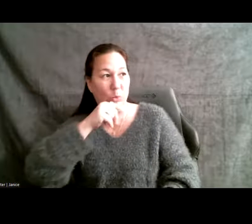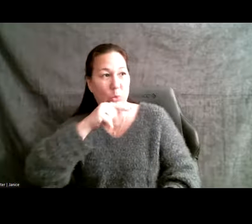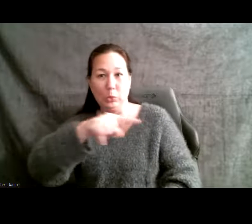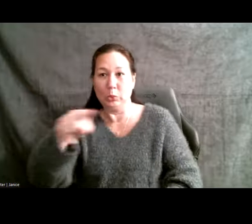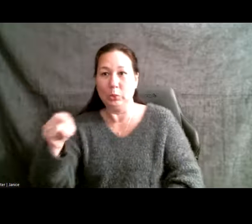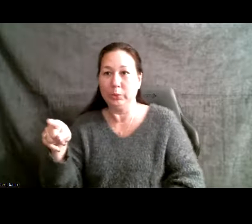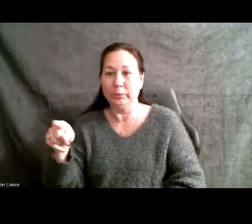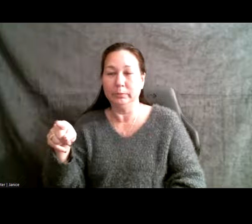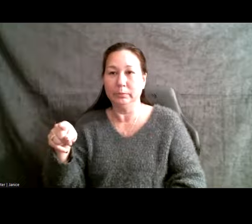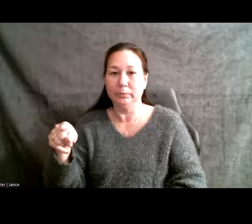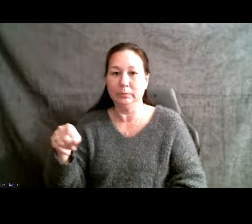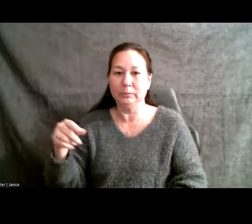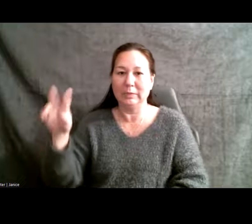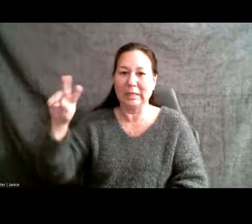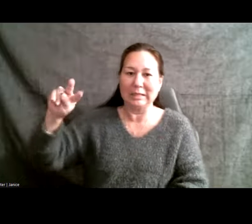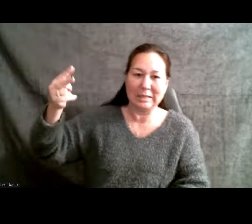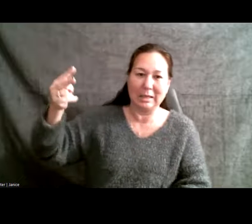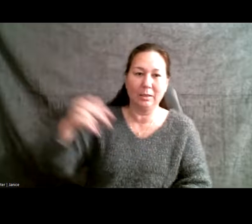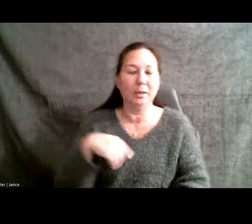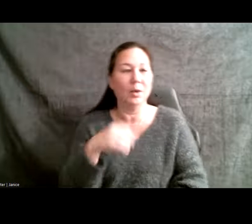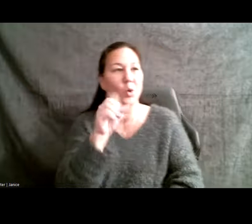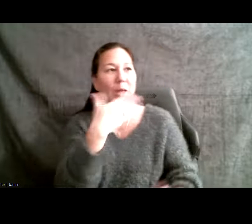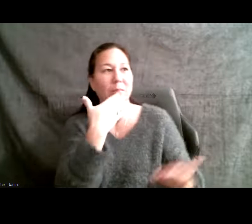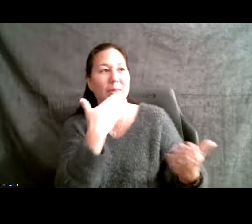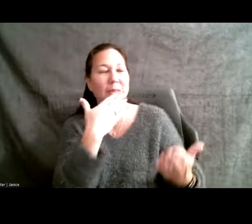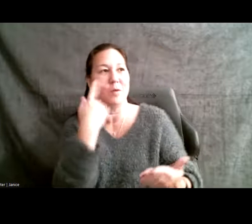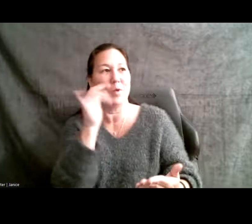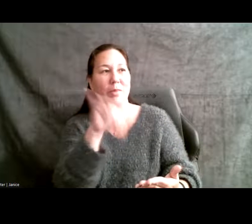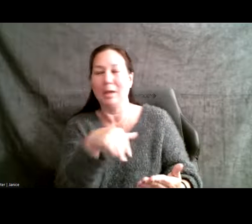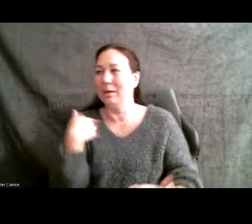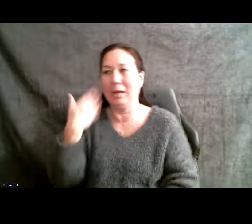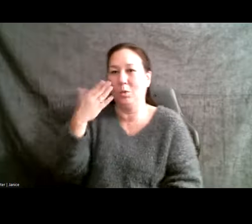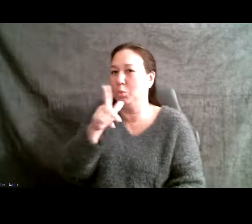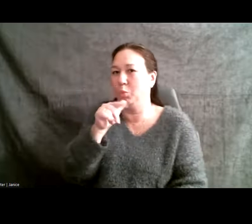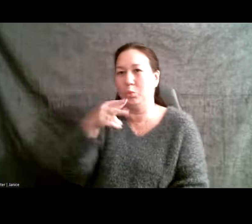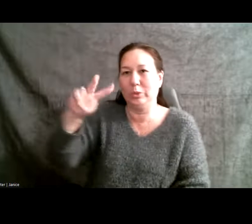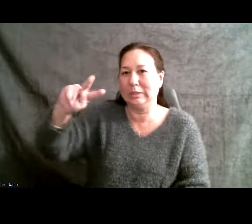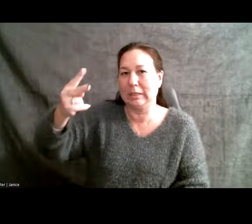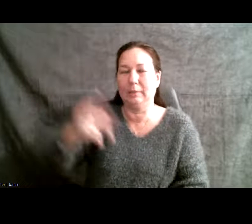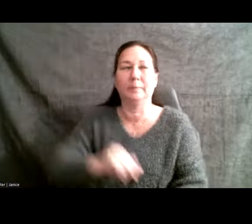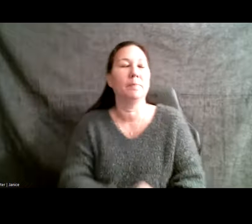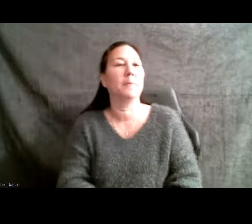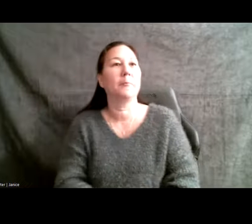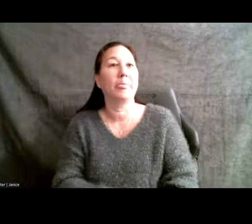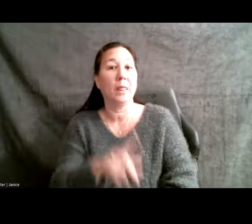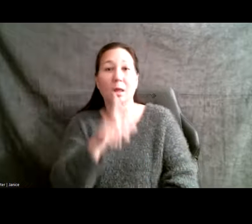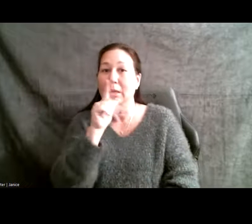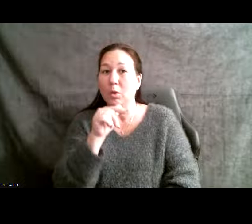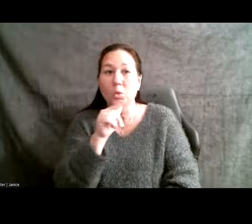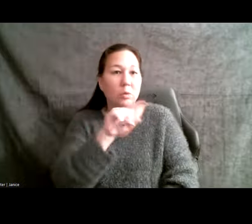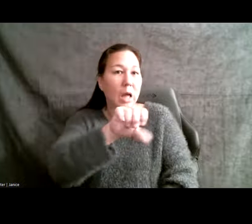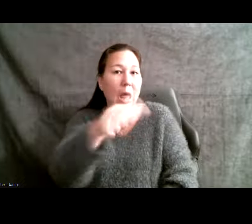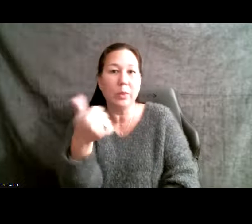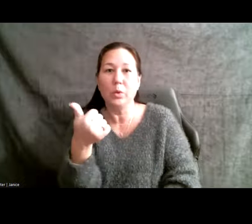Second. Okay, thank you very much. So anybody else have any amendments or approaches